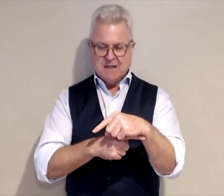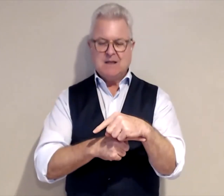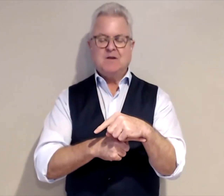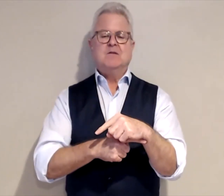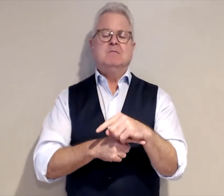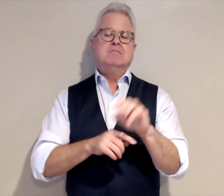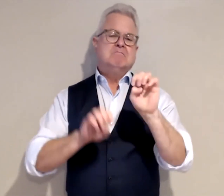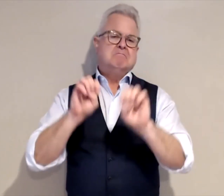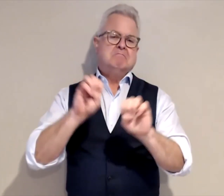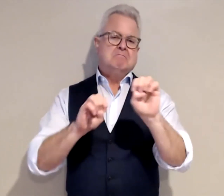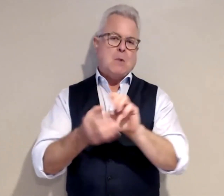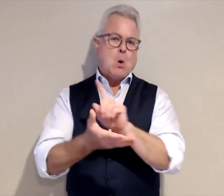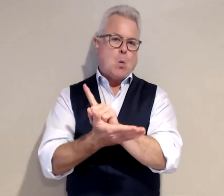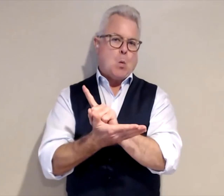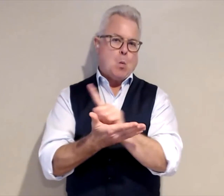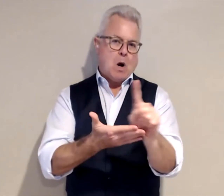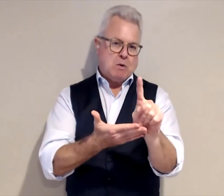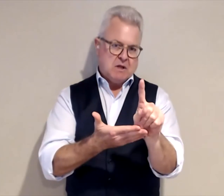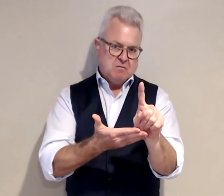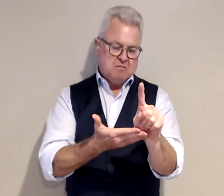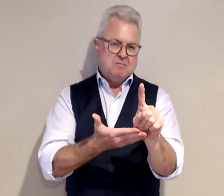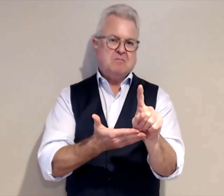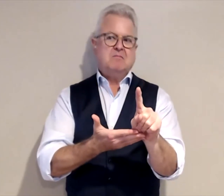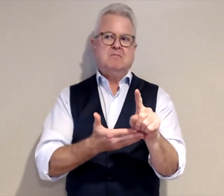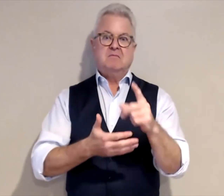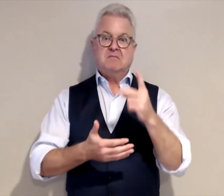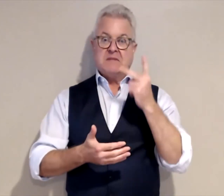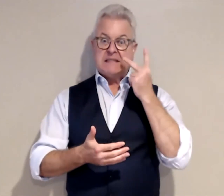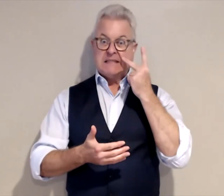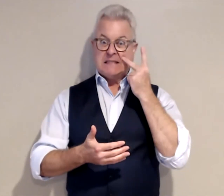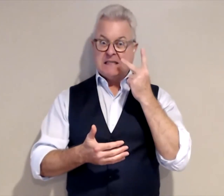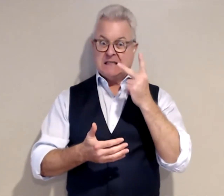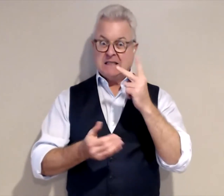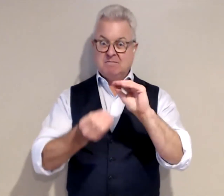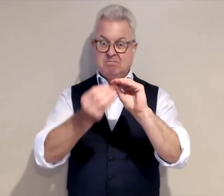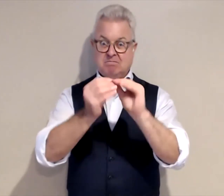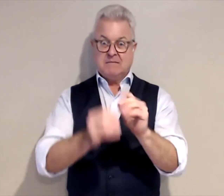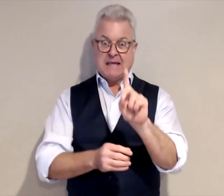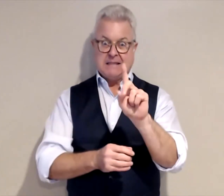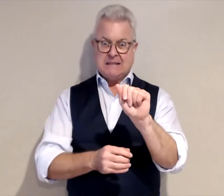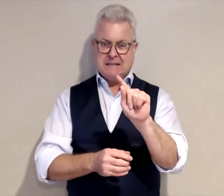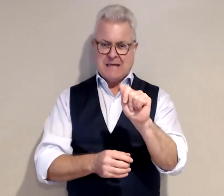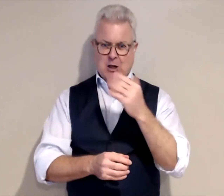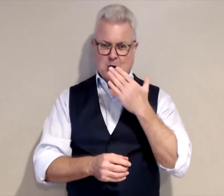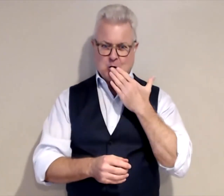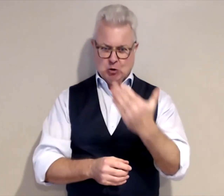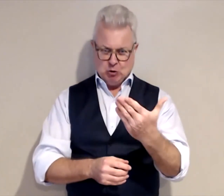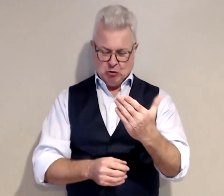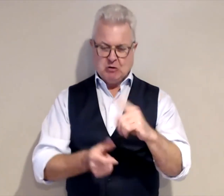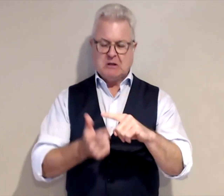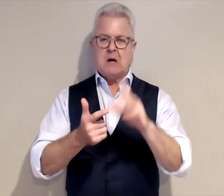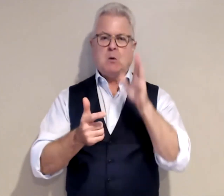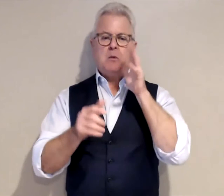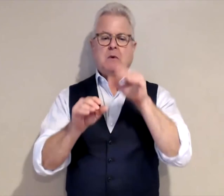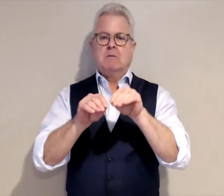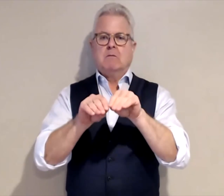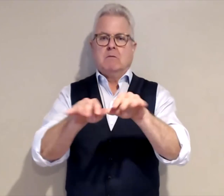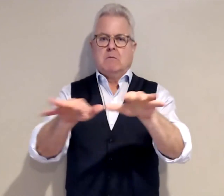So that will start today. There will be an evaluation for 1 week to see how TTS